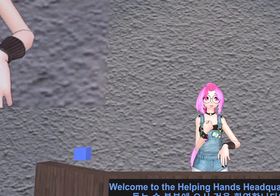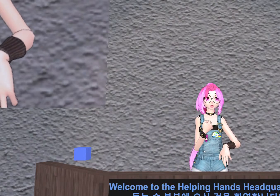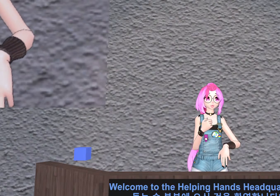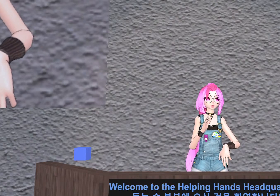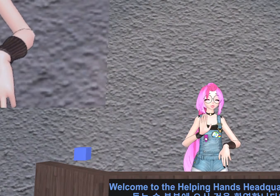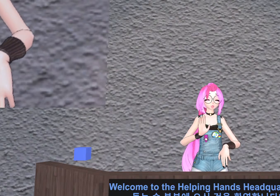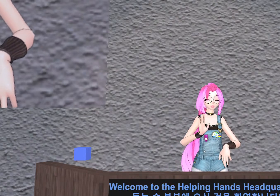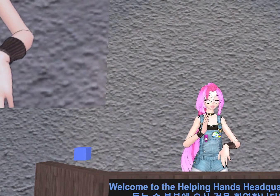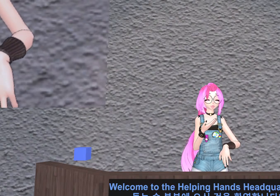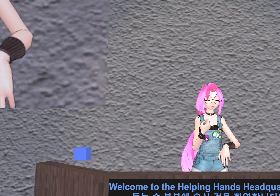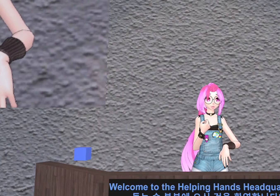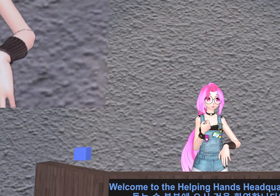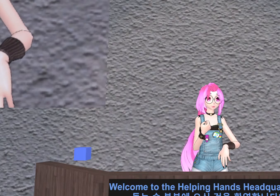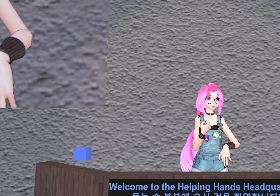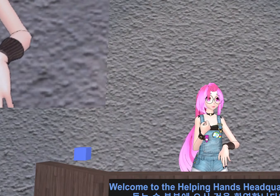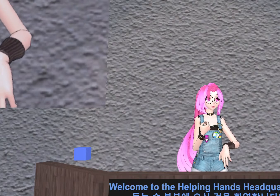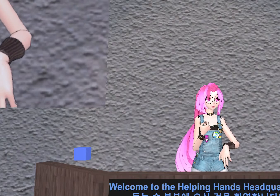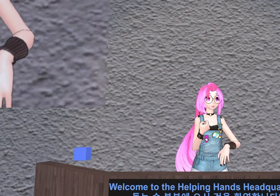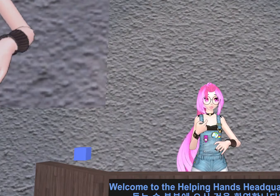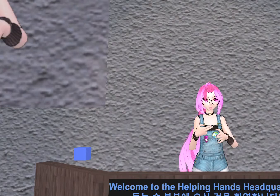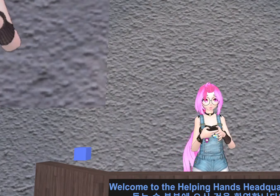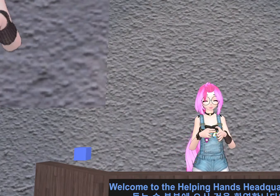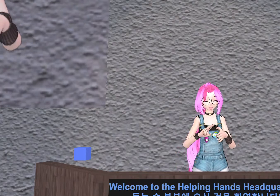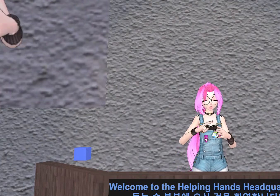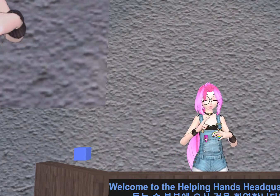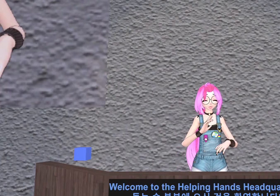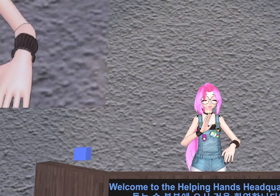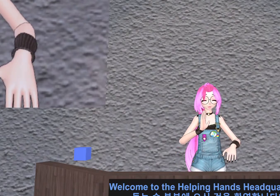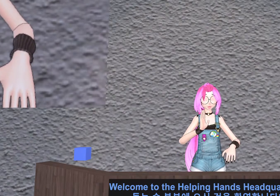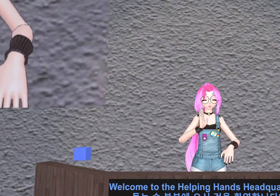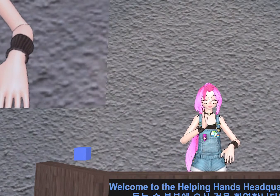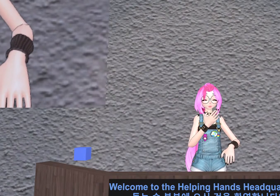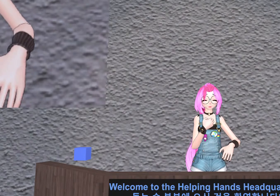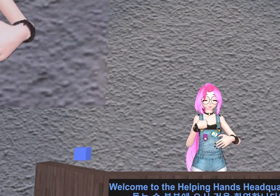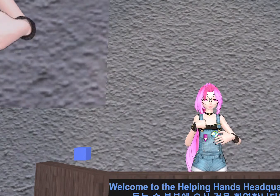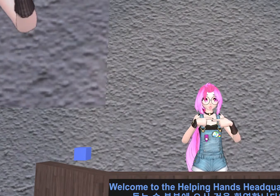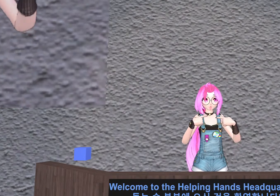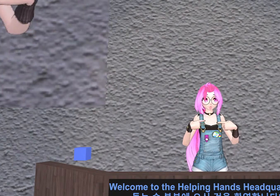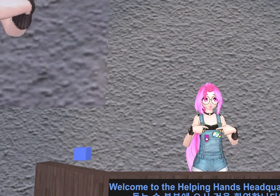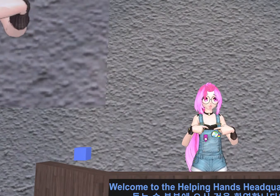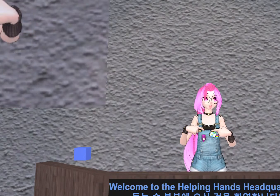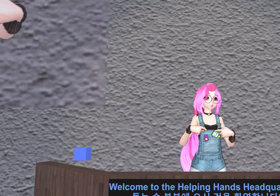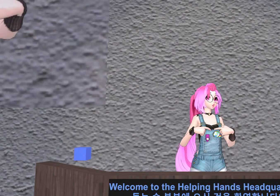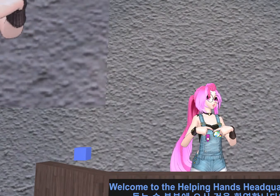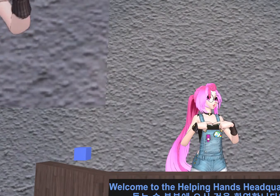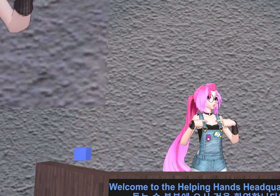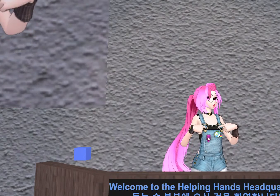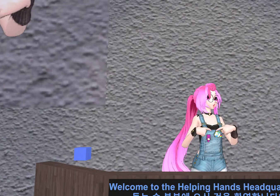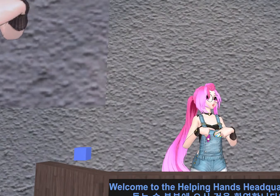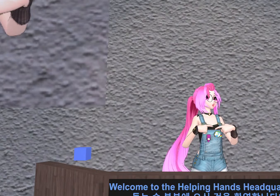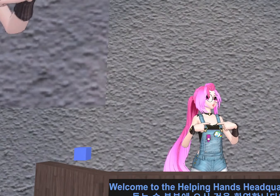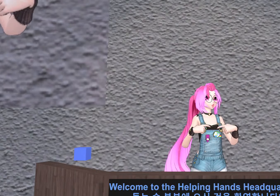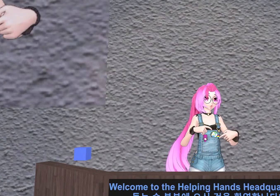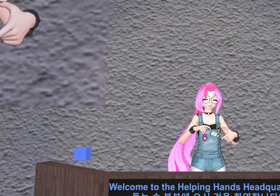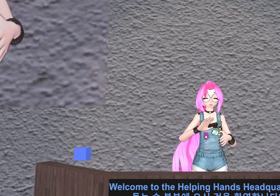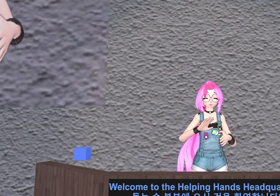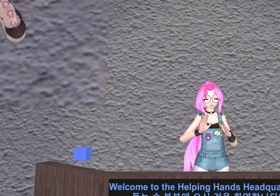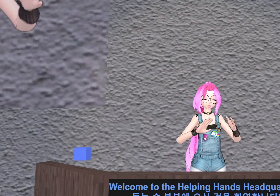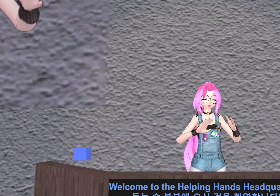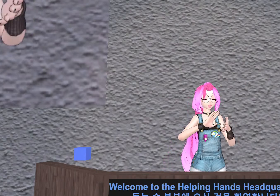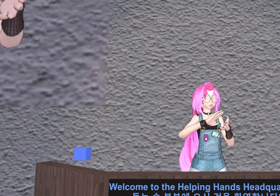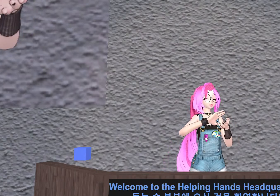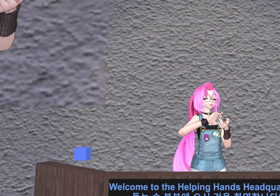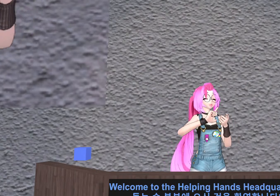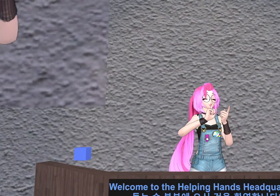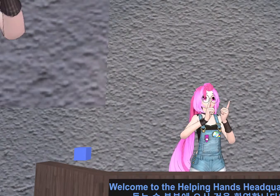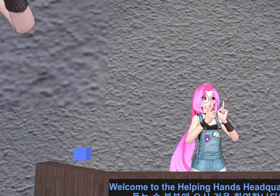beautiful, except you're doing it right here on your chest. So not only does this mean beautiful heart, because you're doing it right here,